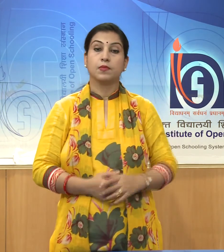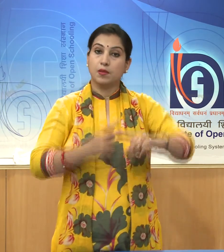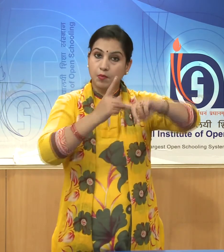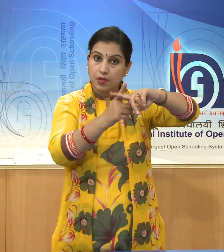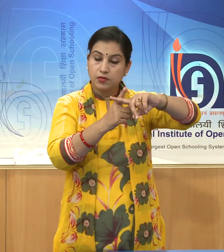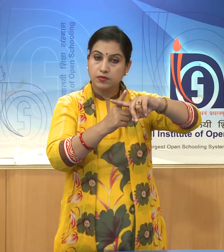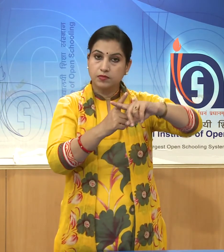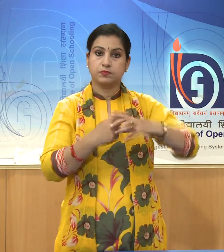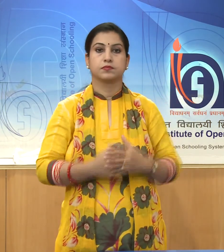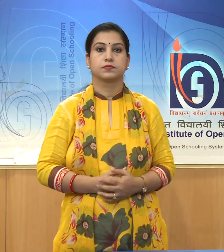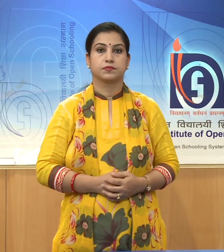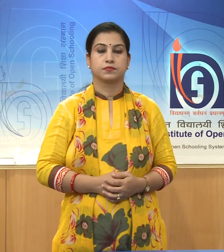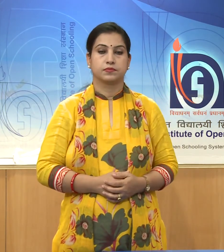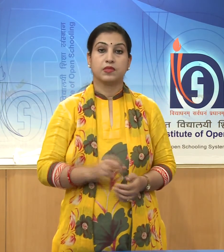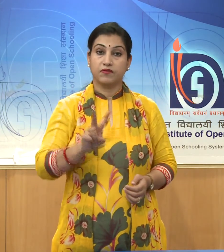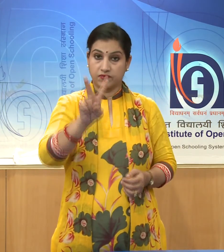and Van Gogh.